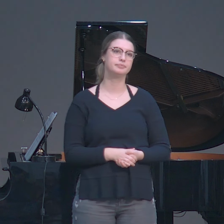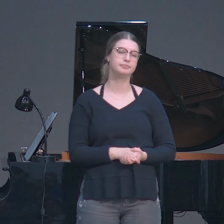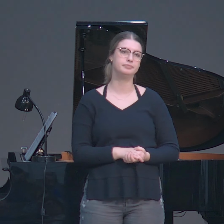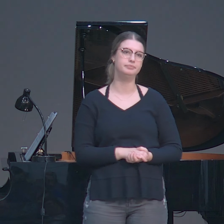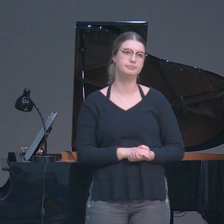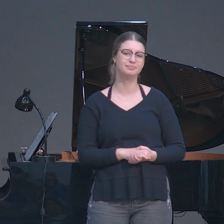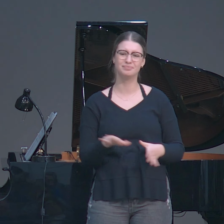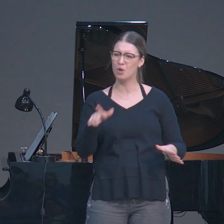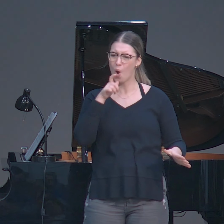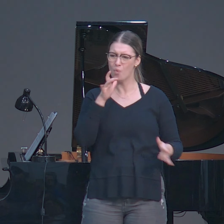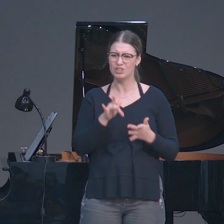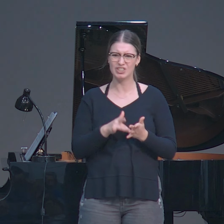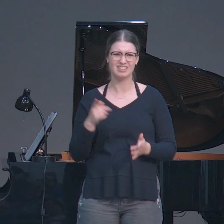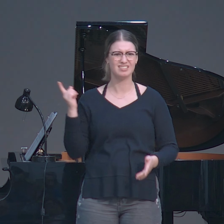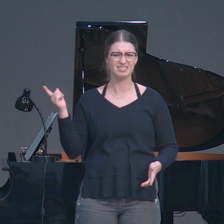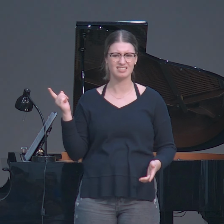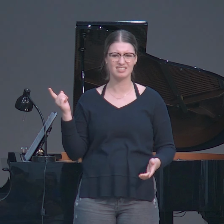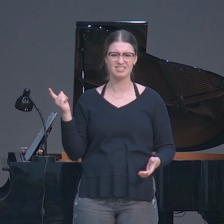Who is Jesus?